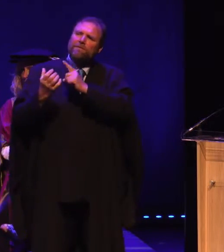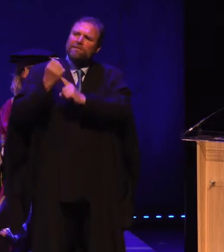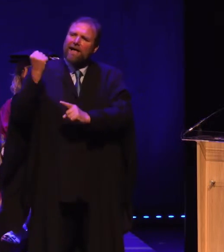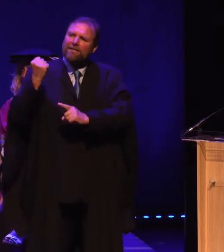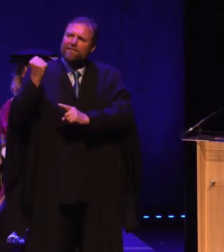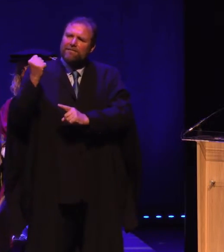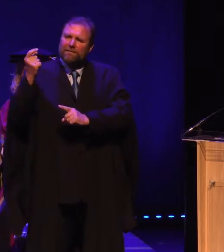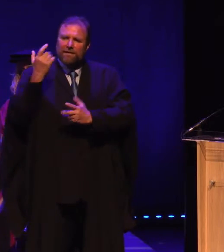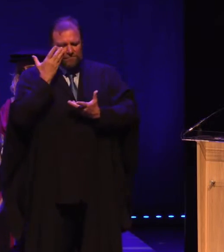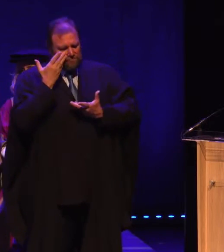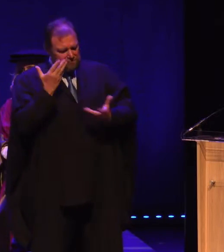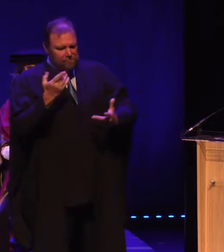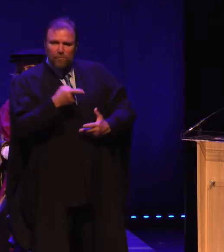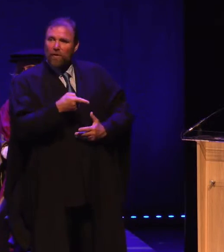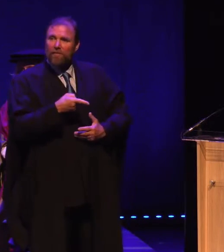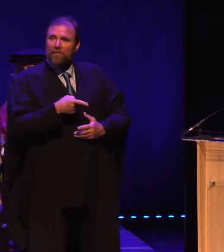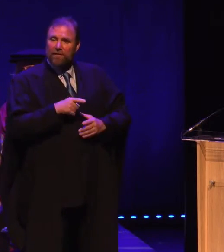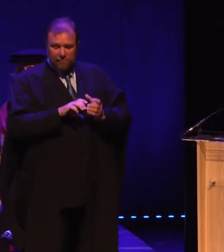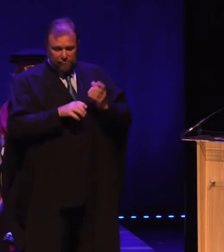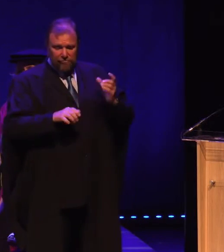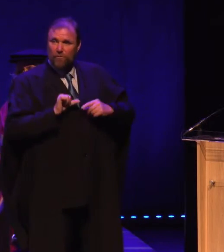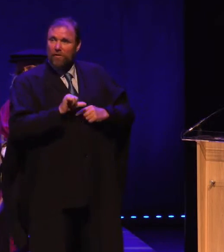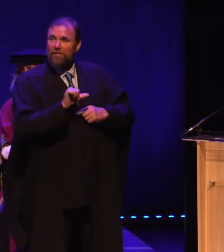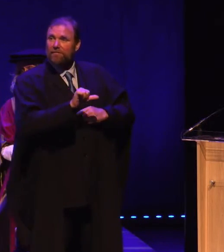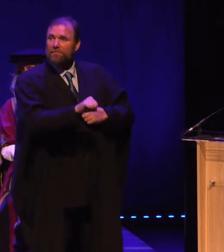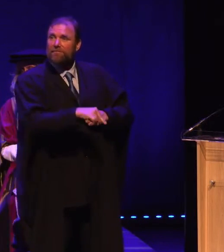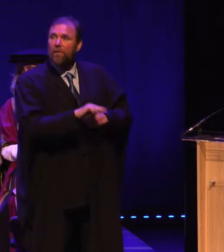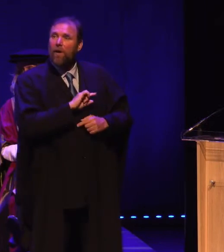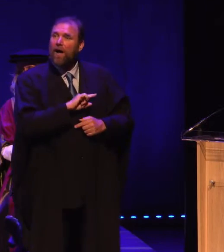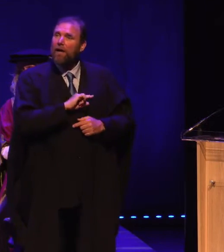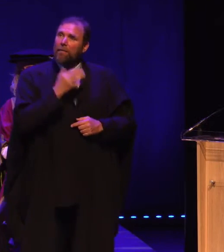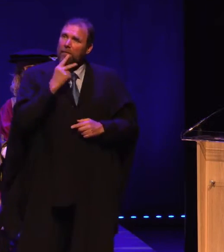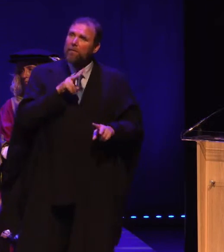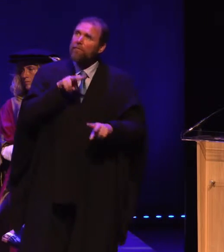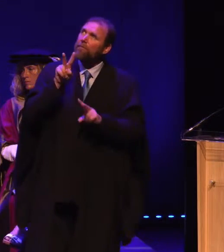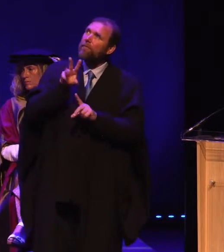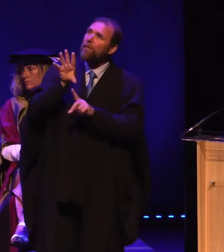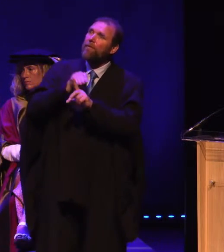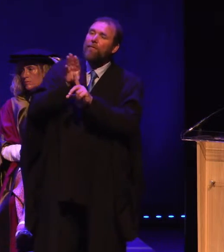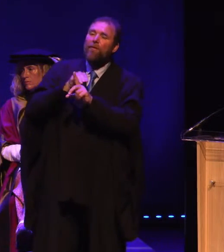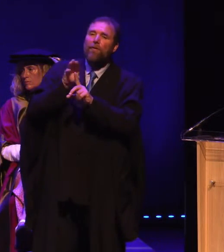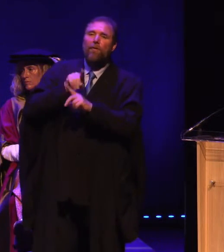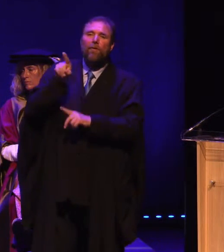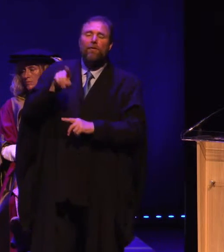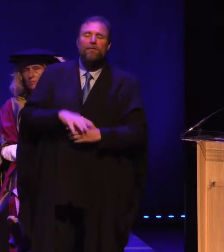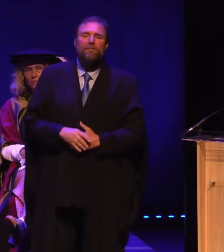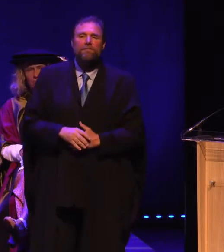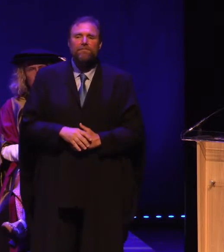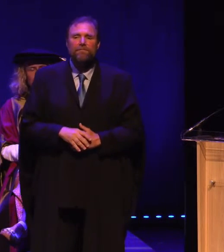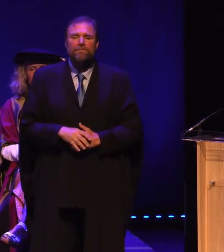or the undergraduates of tomorrow, because people learn from the success of others.